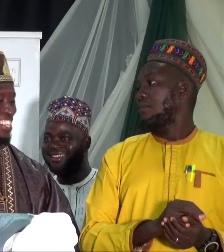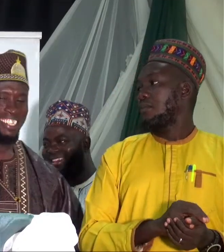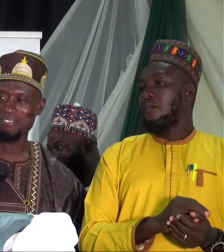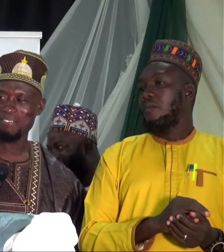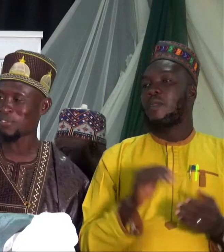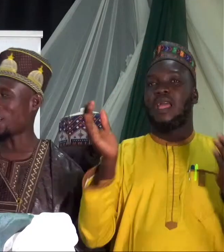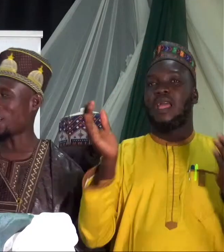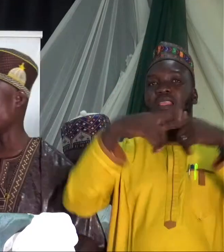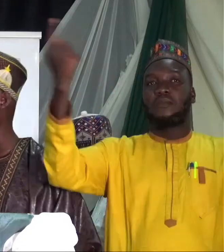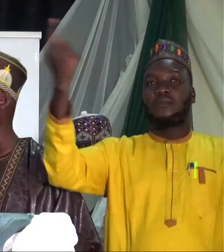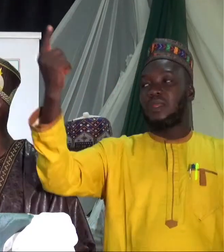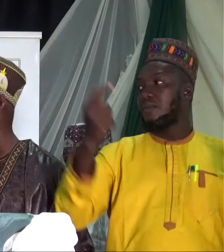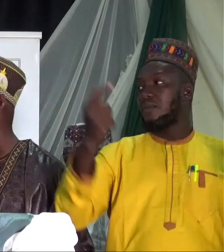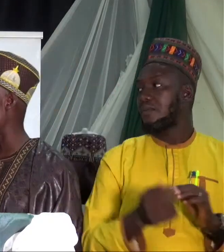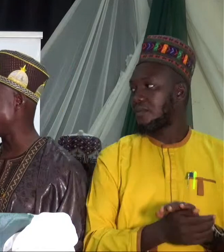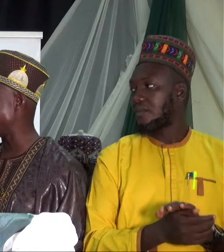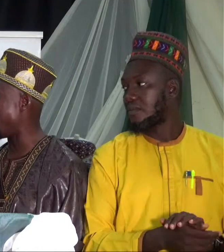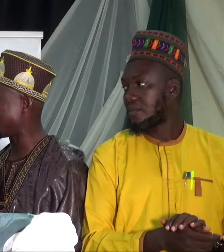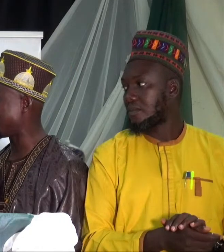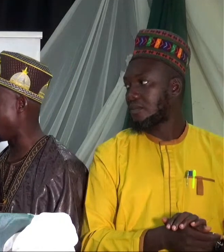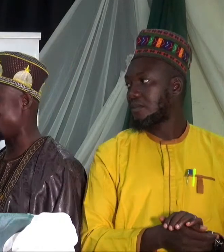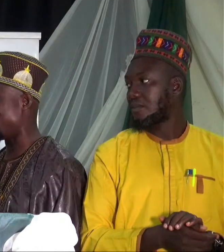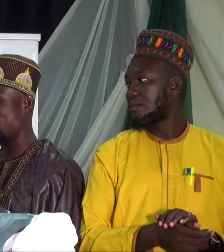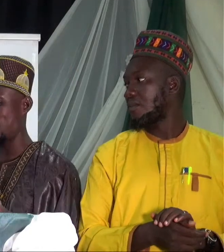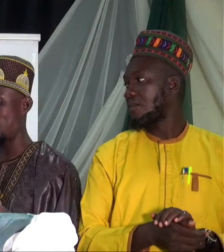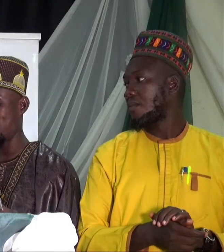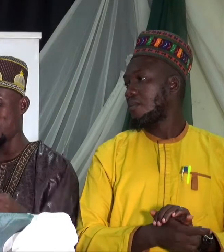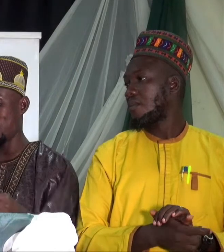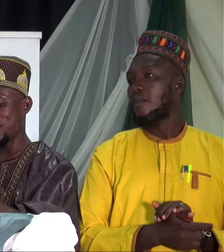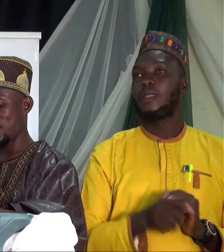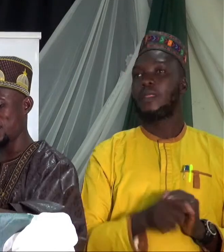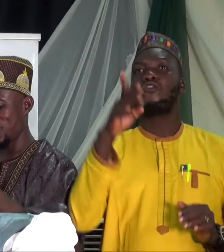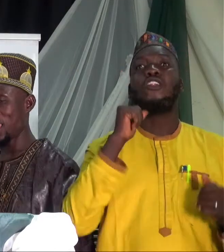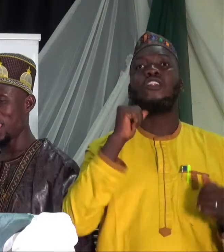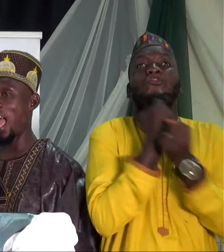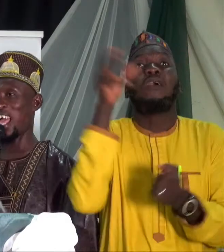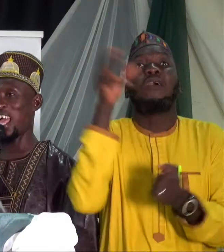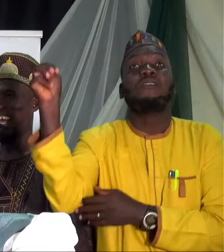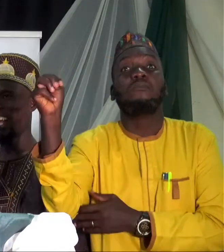Tabir Allahu Akbar abe like won ni